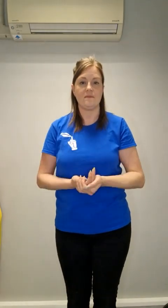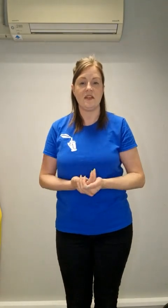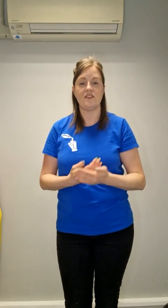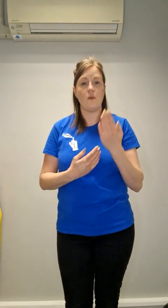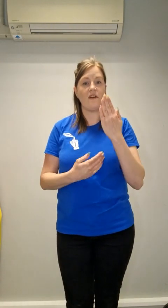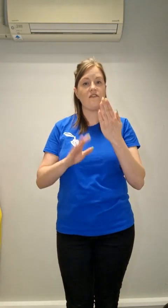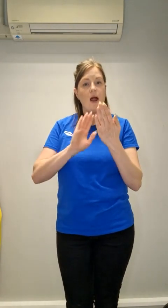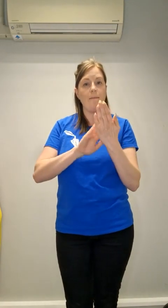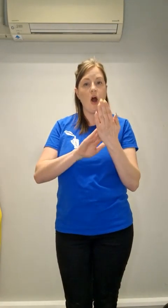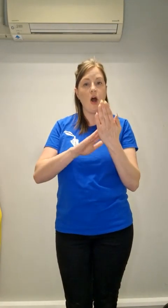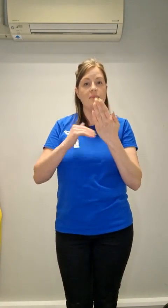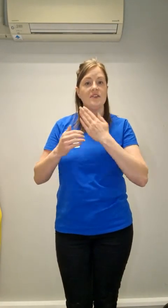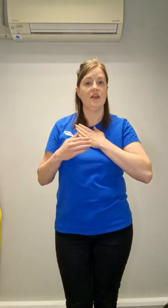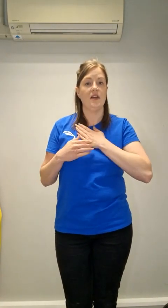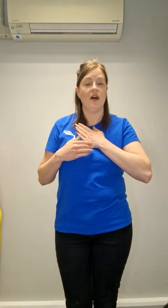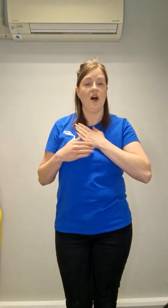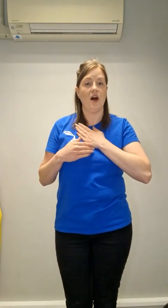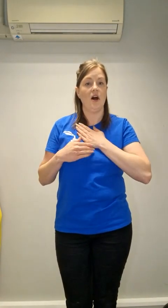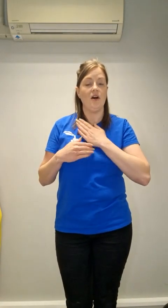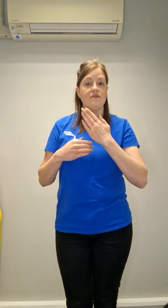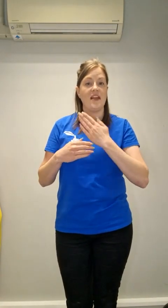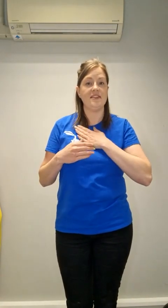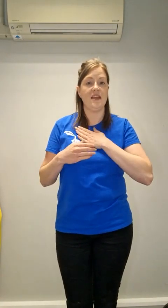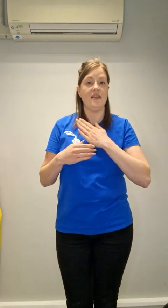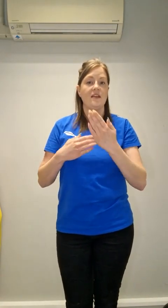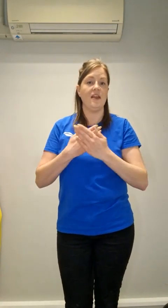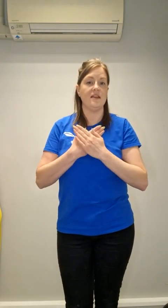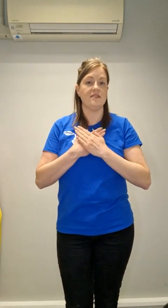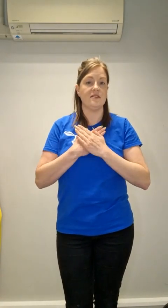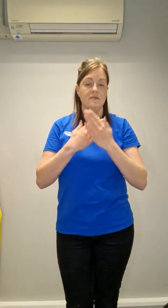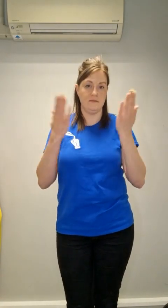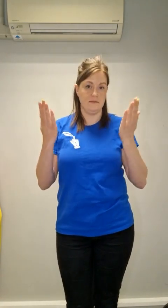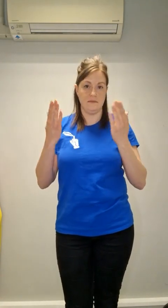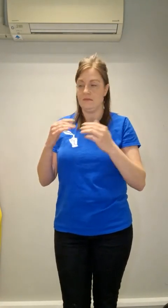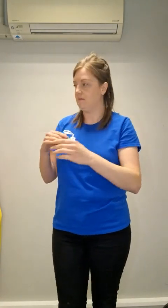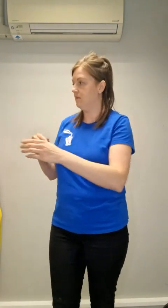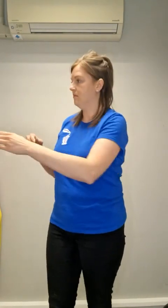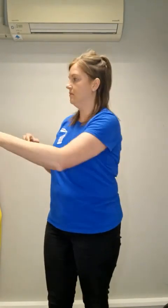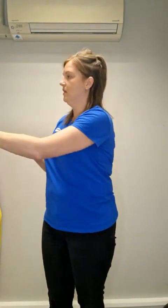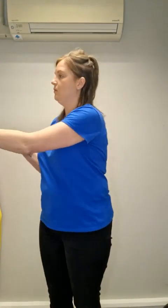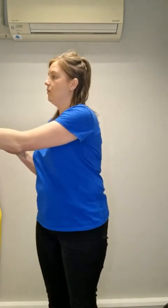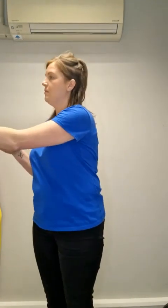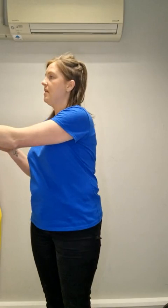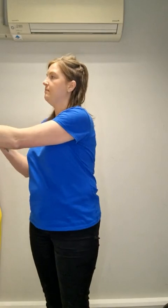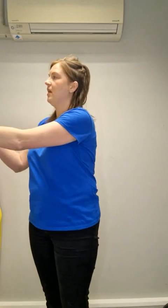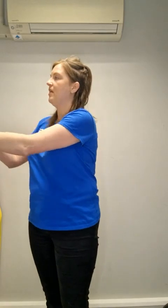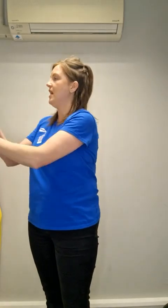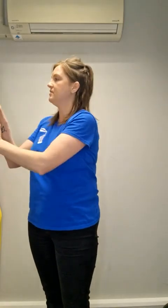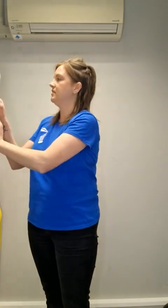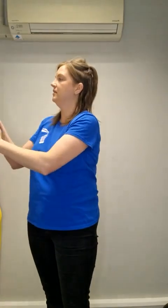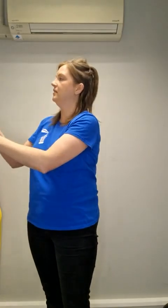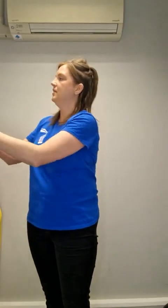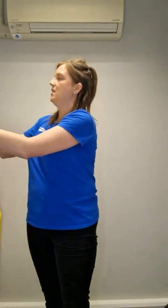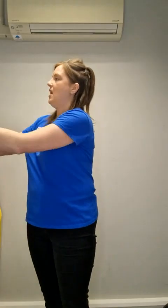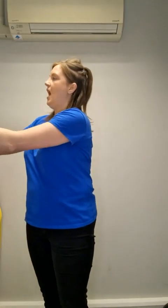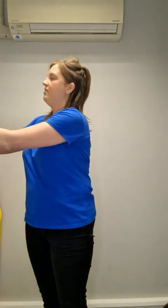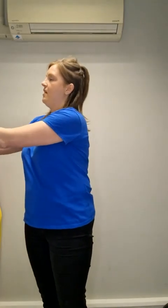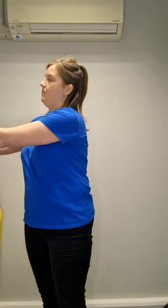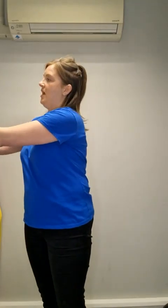So wherever our palms are facing is what we mean by that. And then we